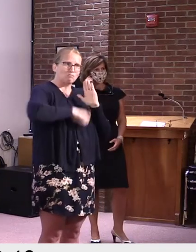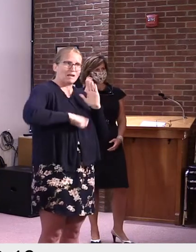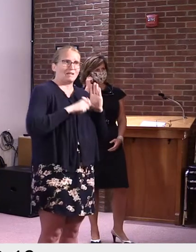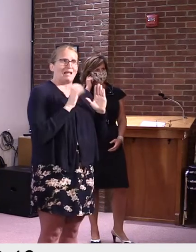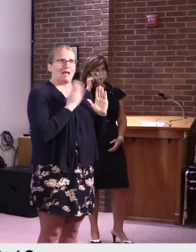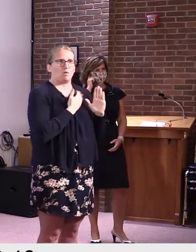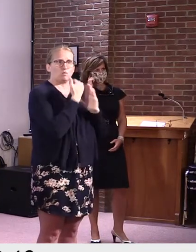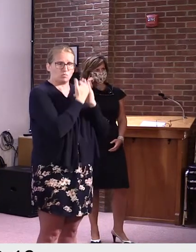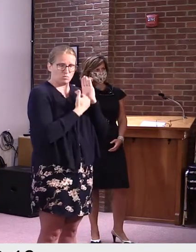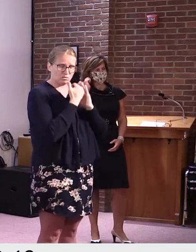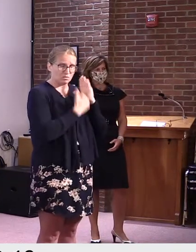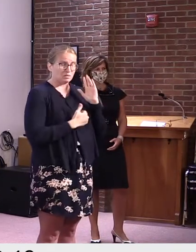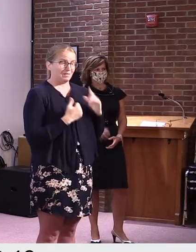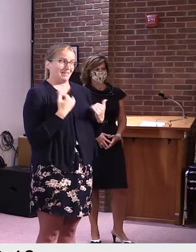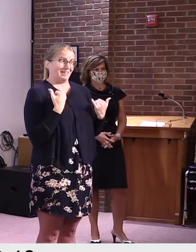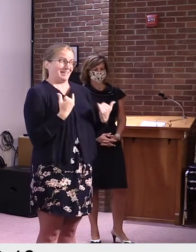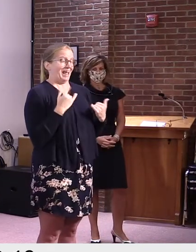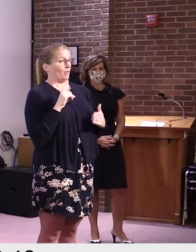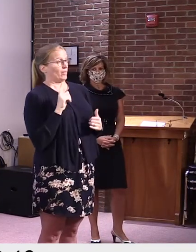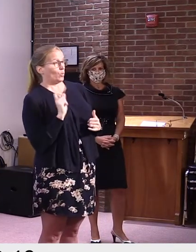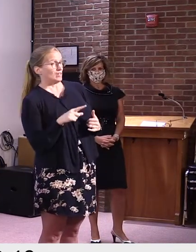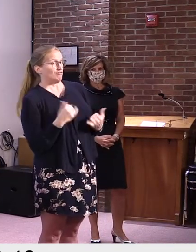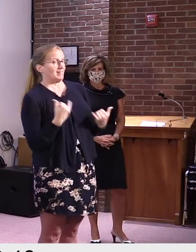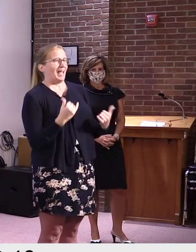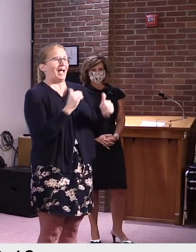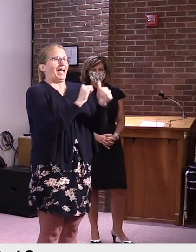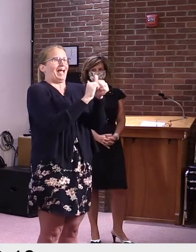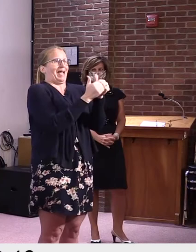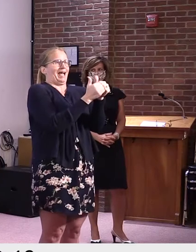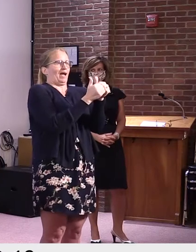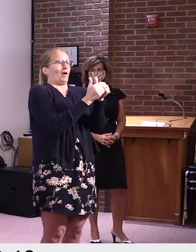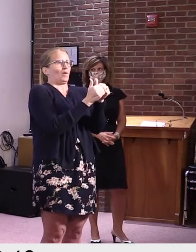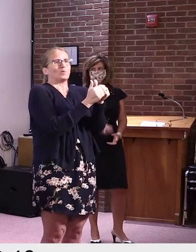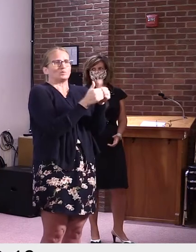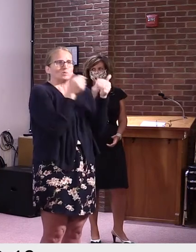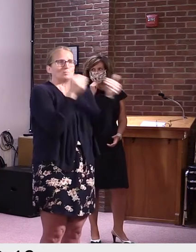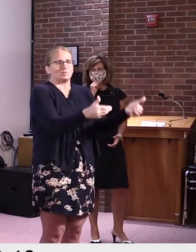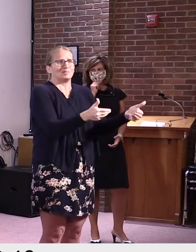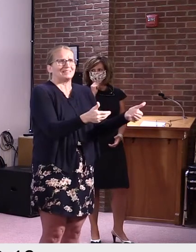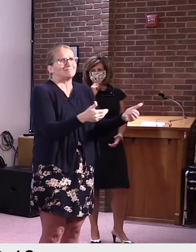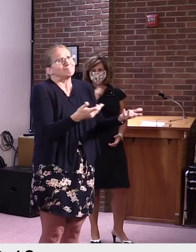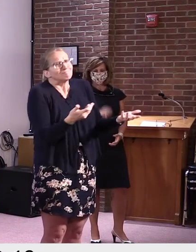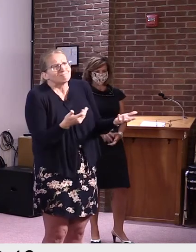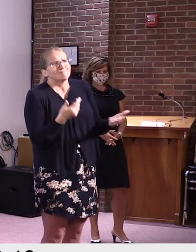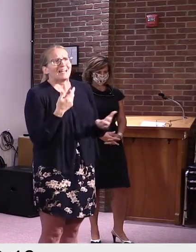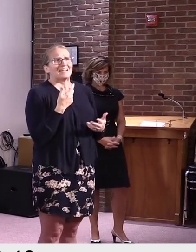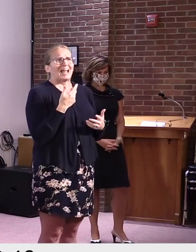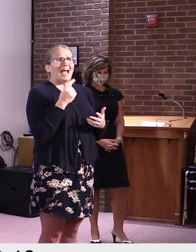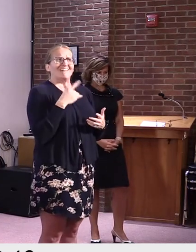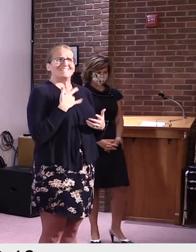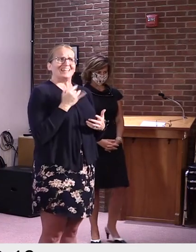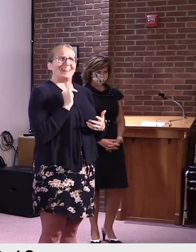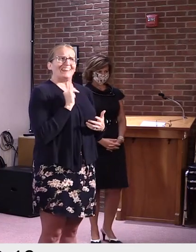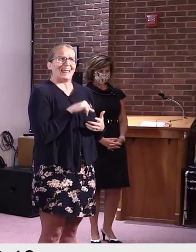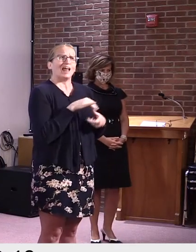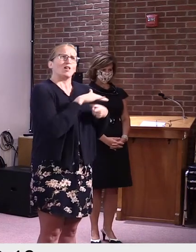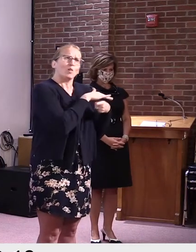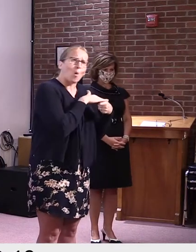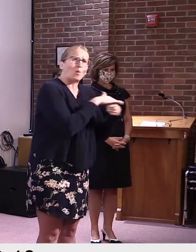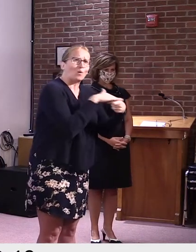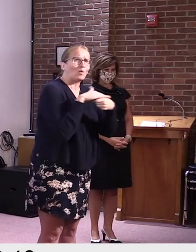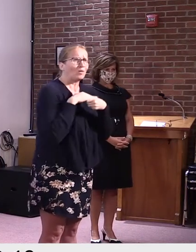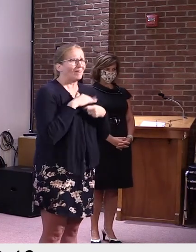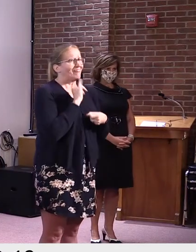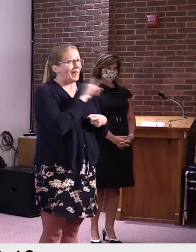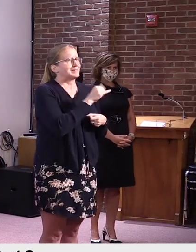implement that guidance. And I'm not convinced that input would not be best harnessed at the local level. And I think districts are going to have to do a